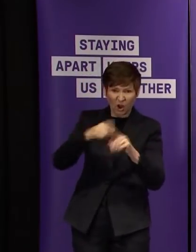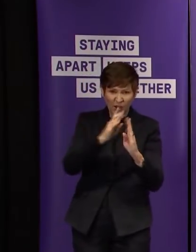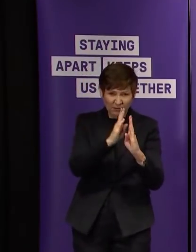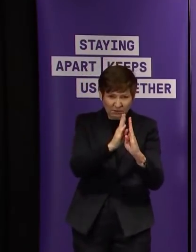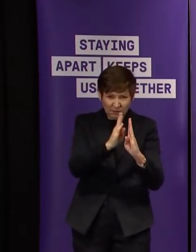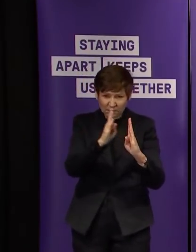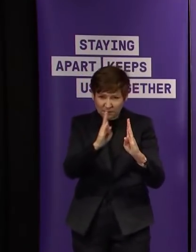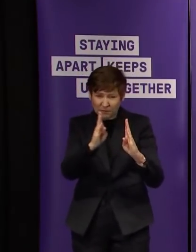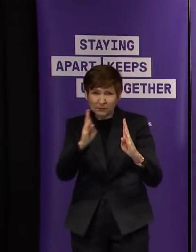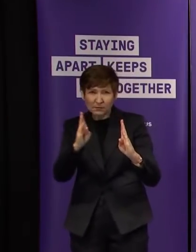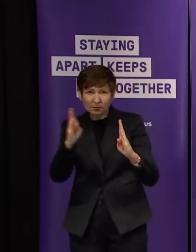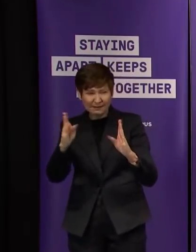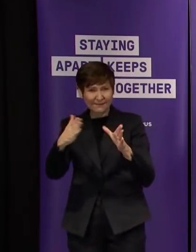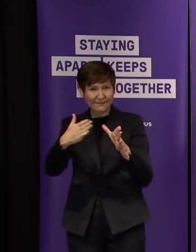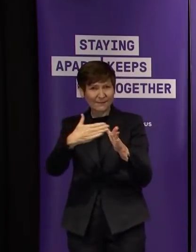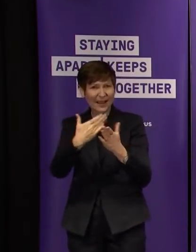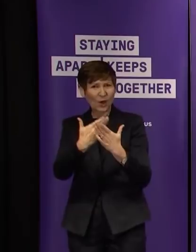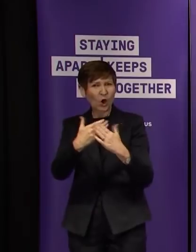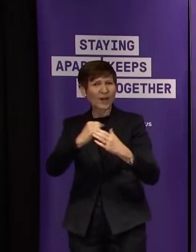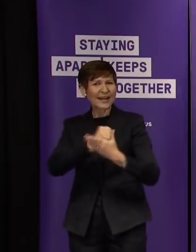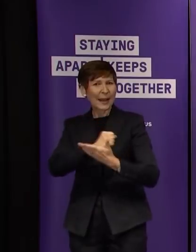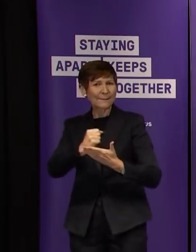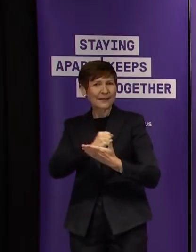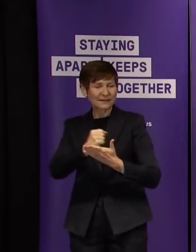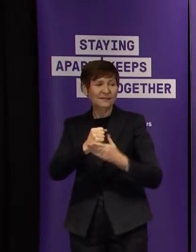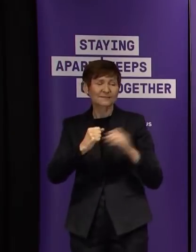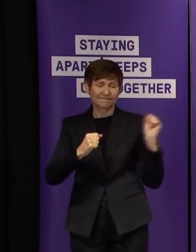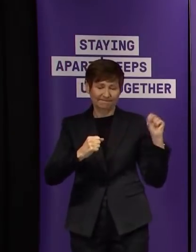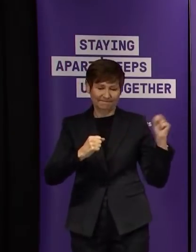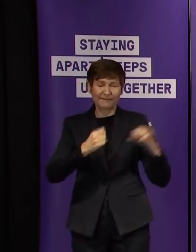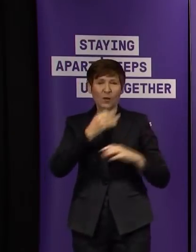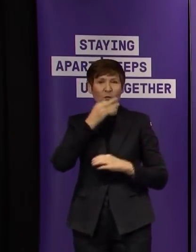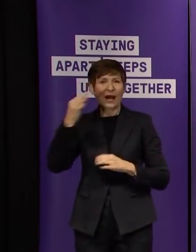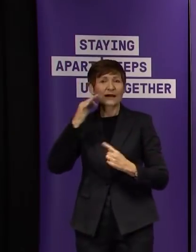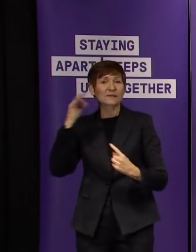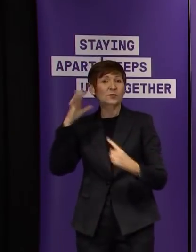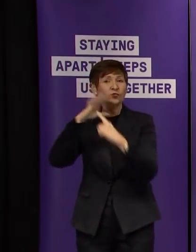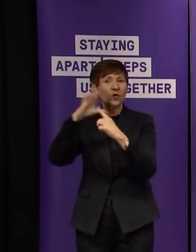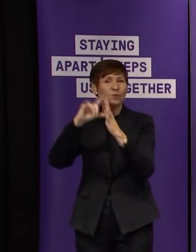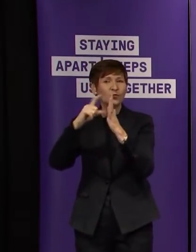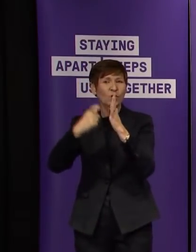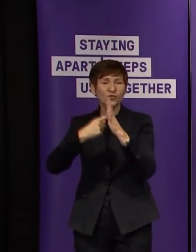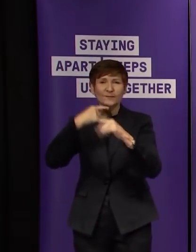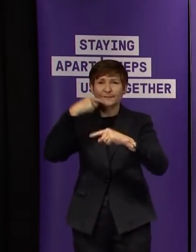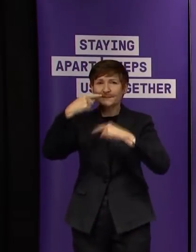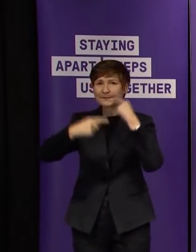a very good pivot point for me to throw to the Chief Health Officer to take you through